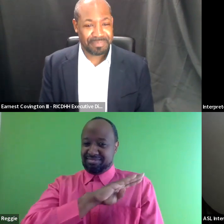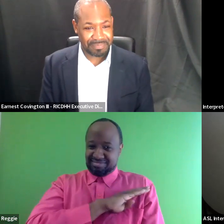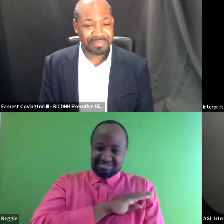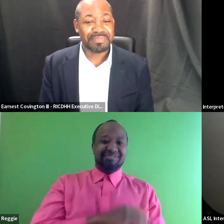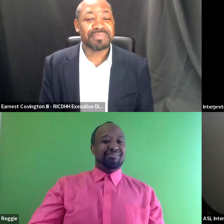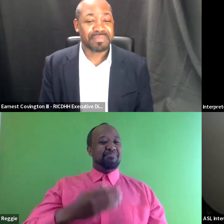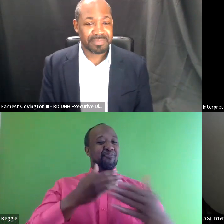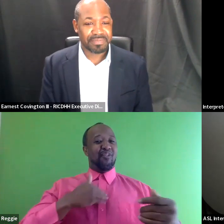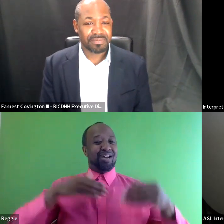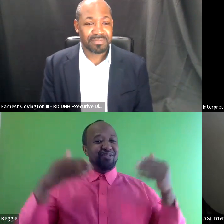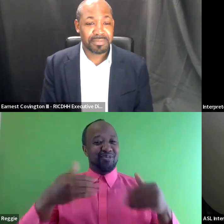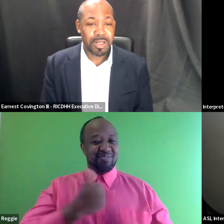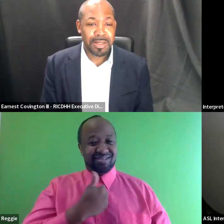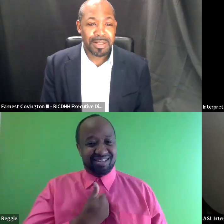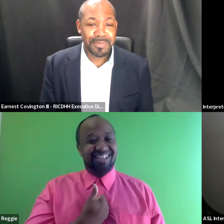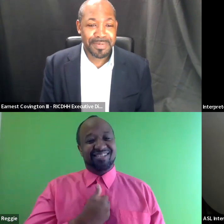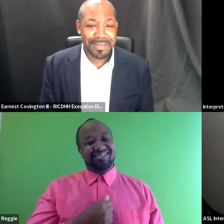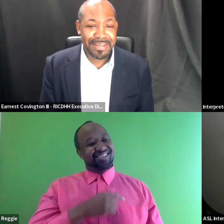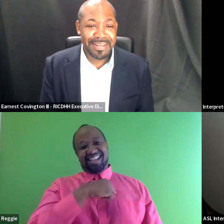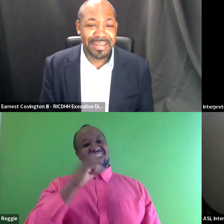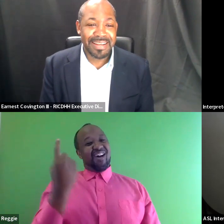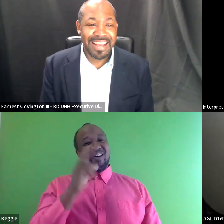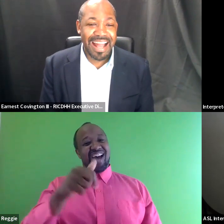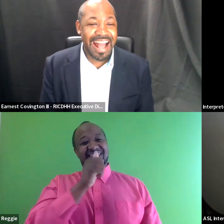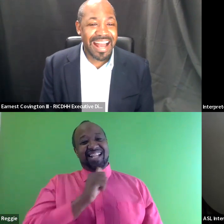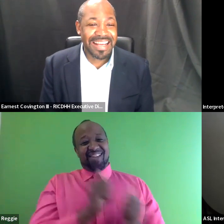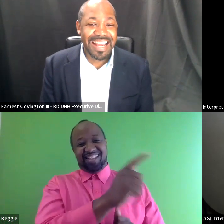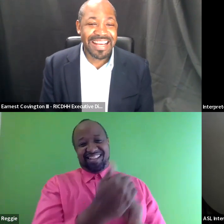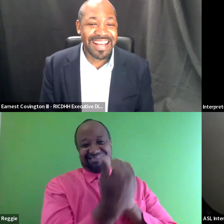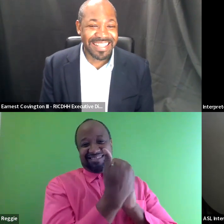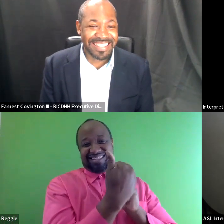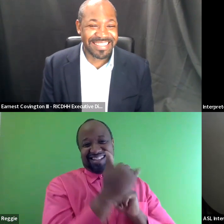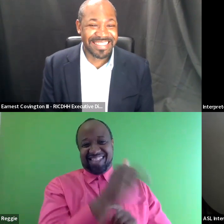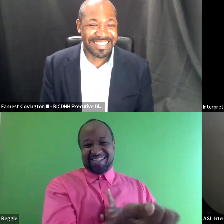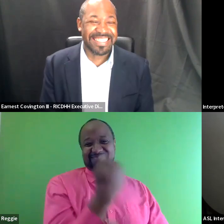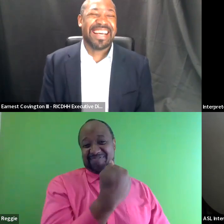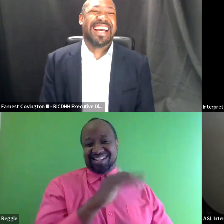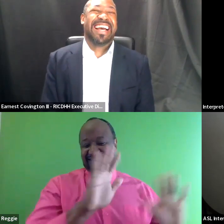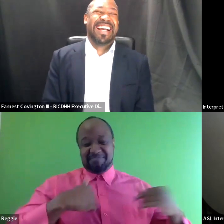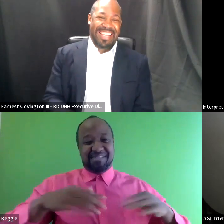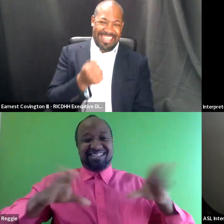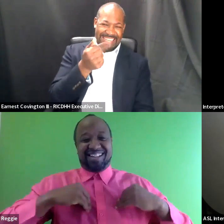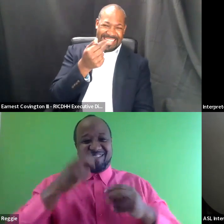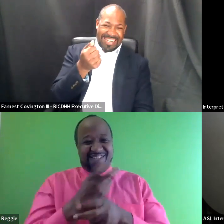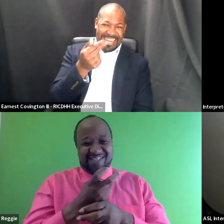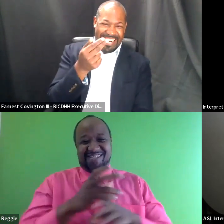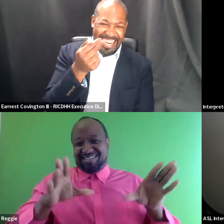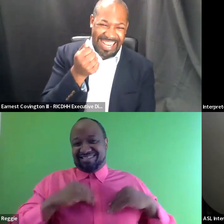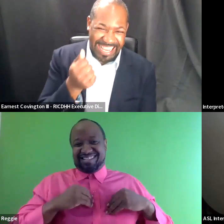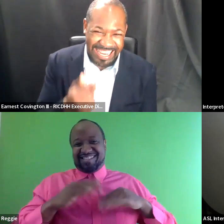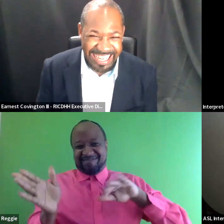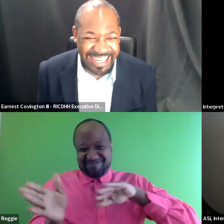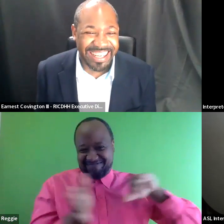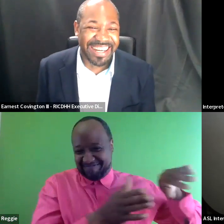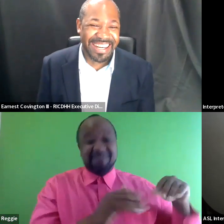this is my sign name here at the shoulder, RB. So yeah, I'll introduce myself. I always put up with his ribbon from